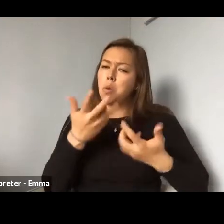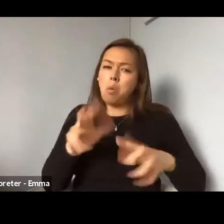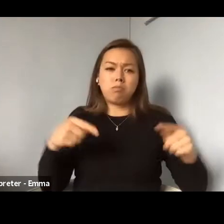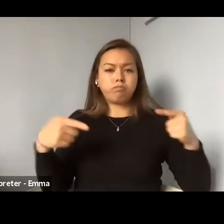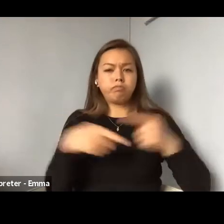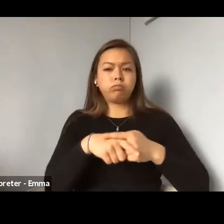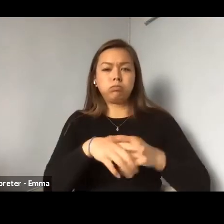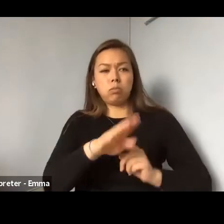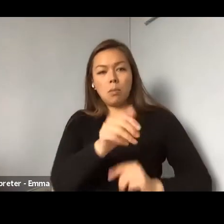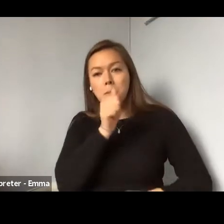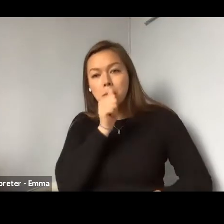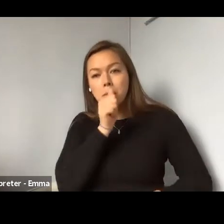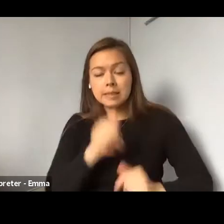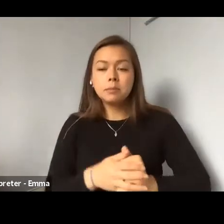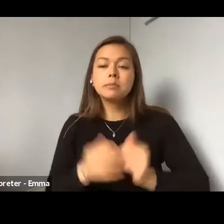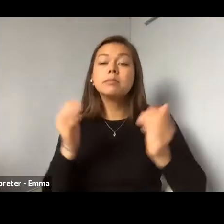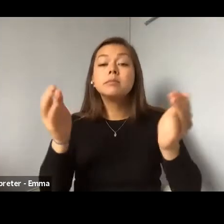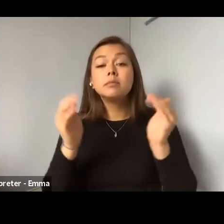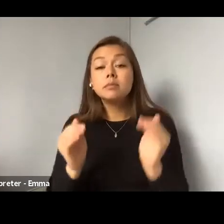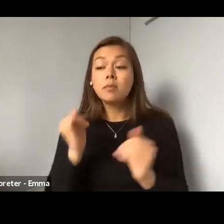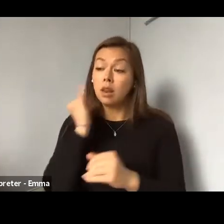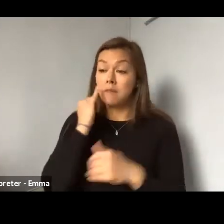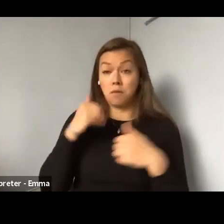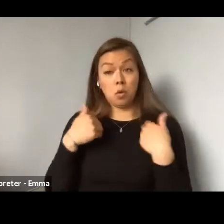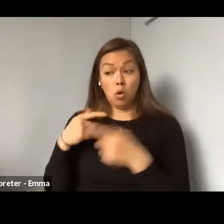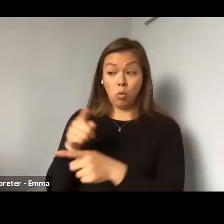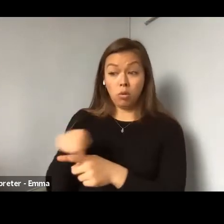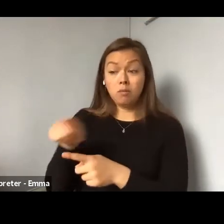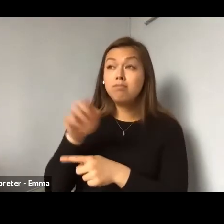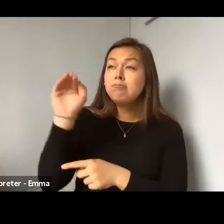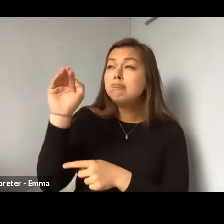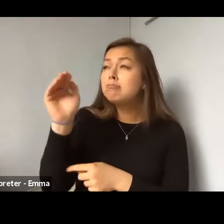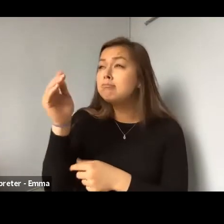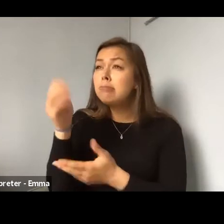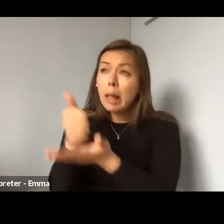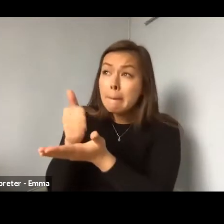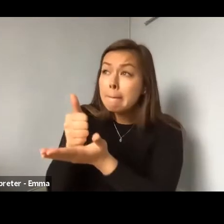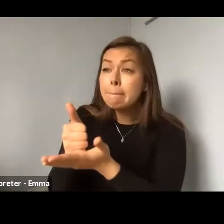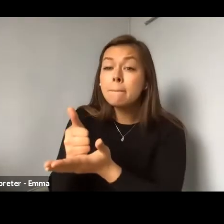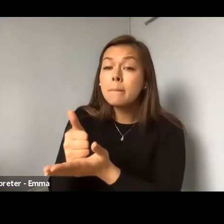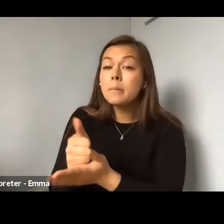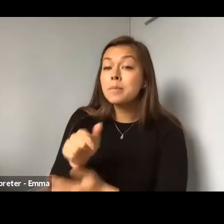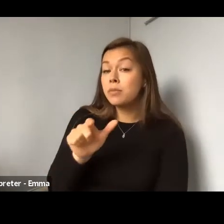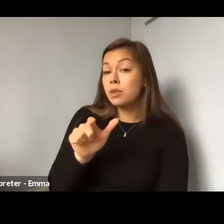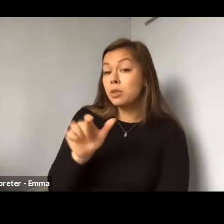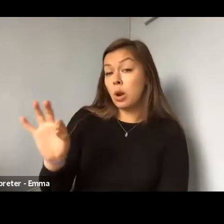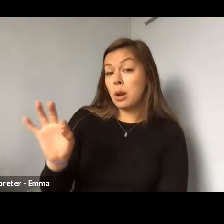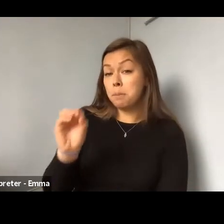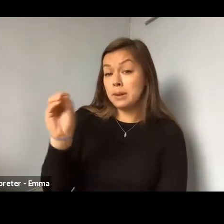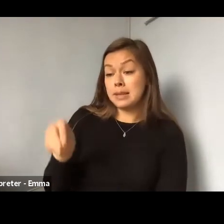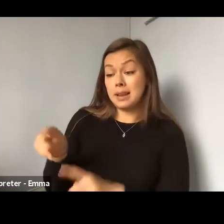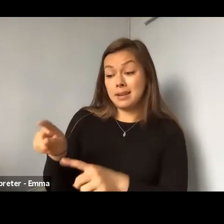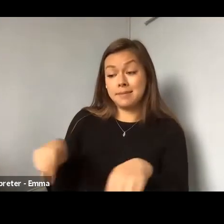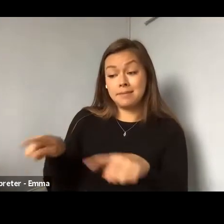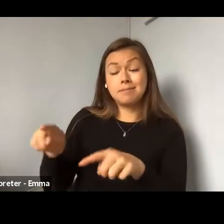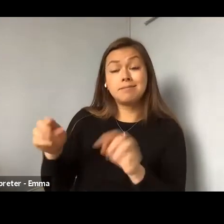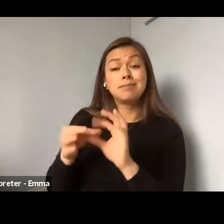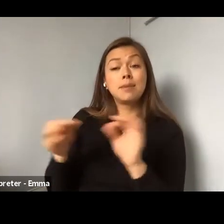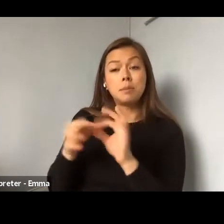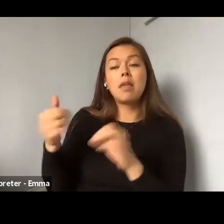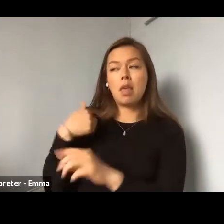finally, when youth did seek help, the largest proportion, so 29% of people who said they sought help had reached out to a friend or